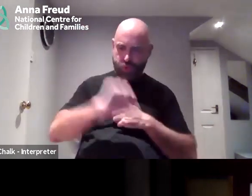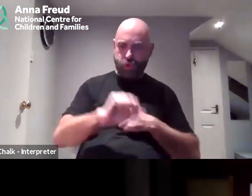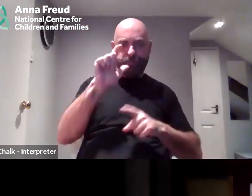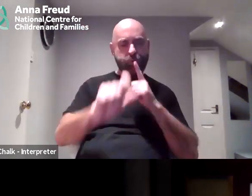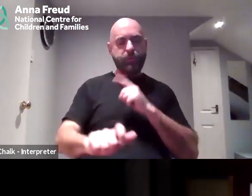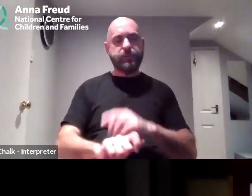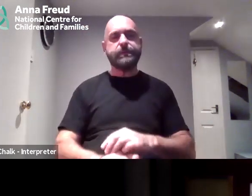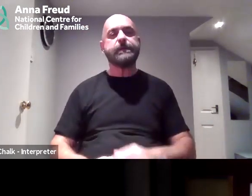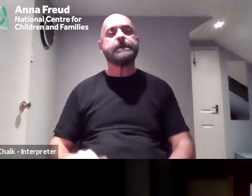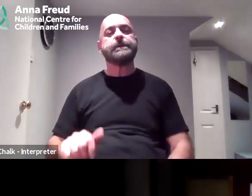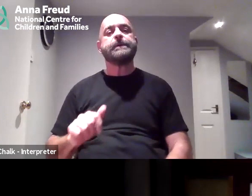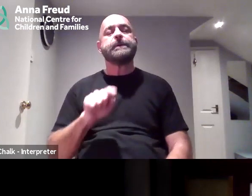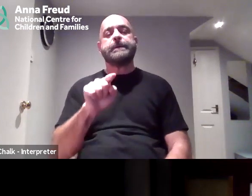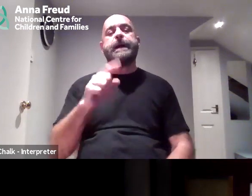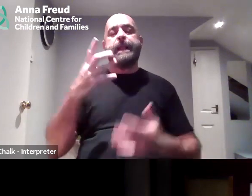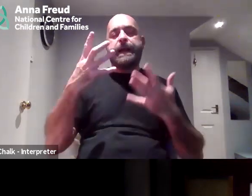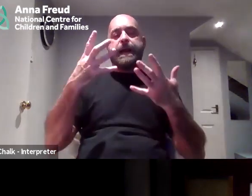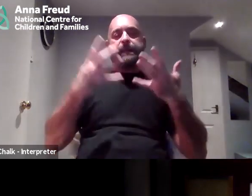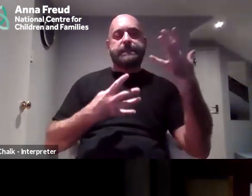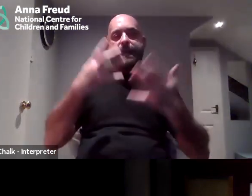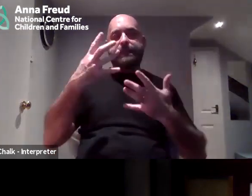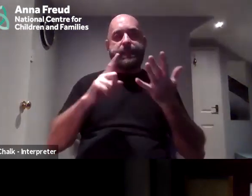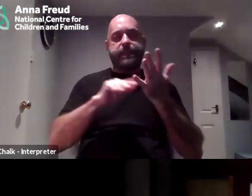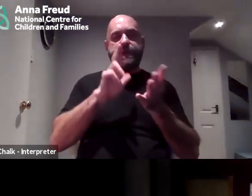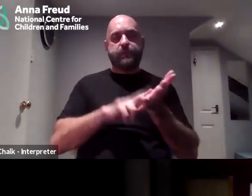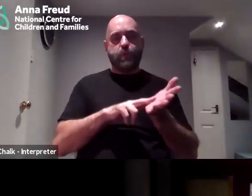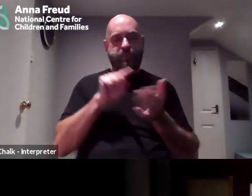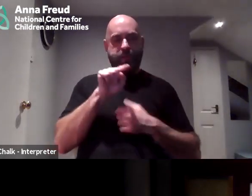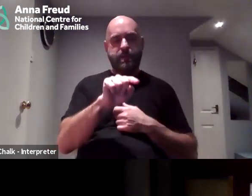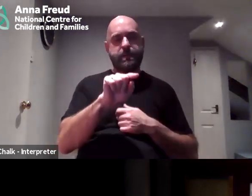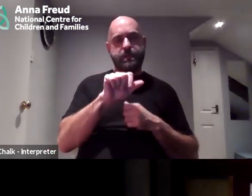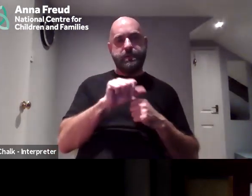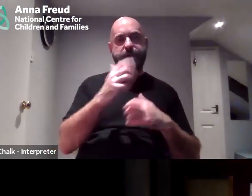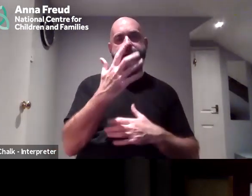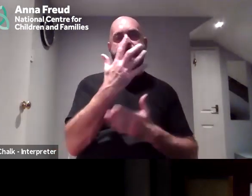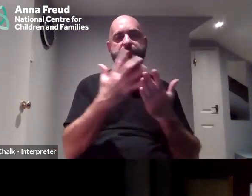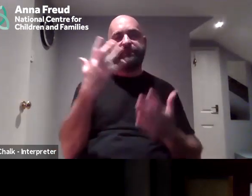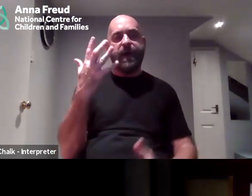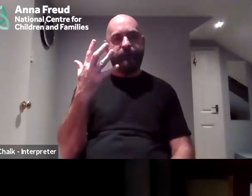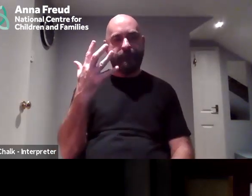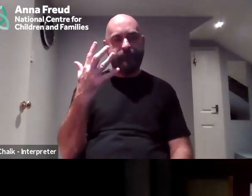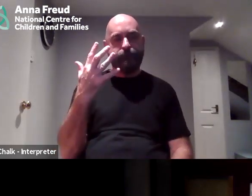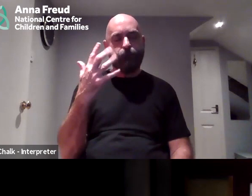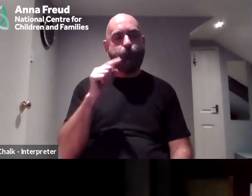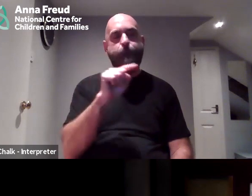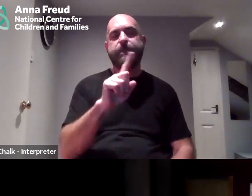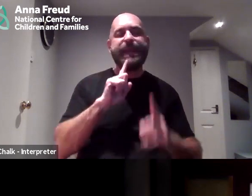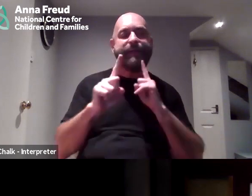to know. That'll happen the 19th of January at 5:30.